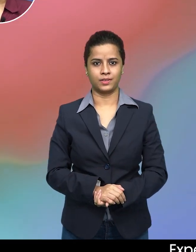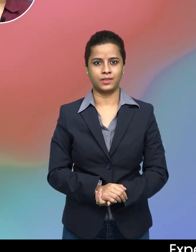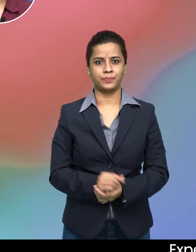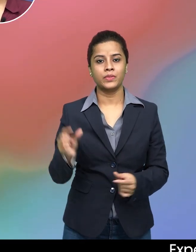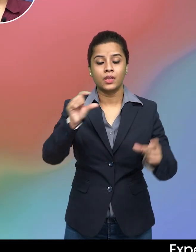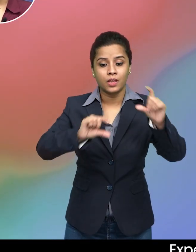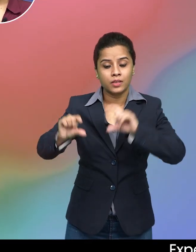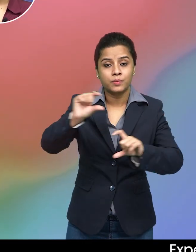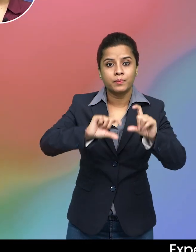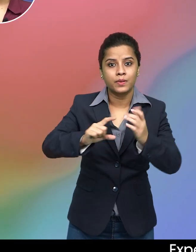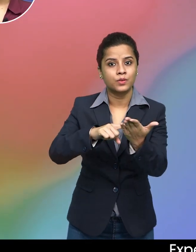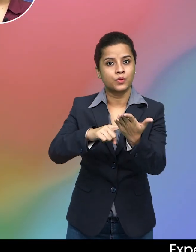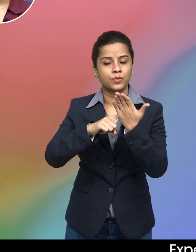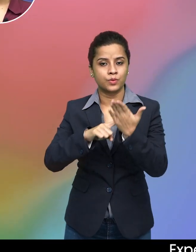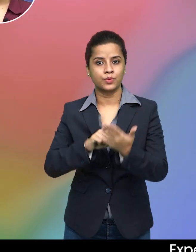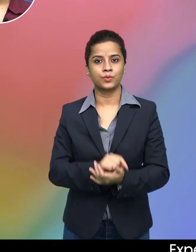Experiment to show